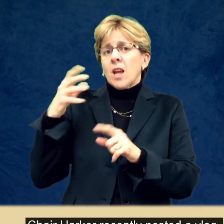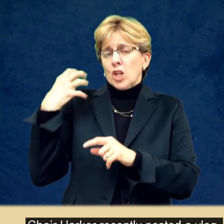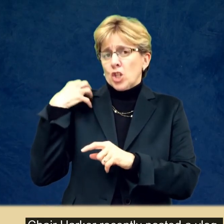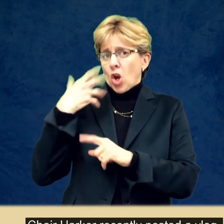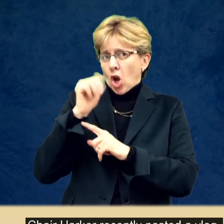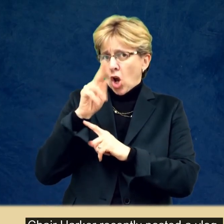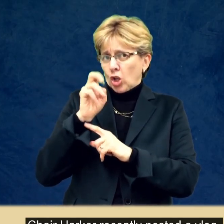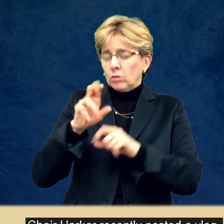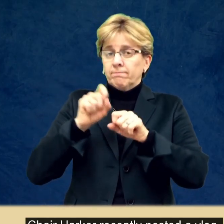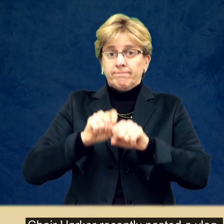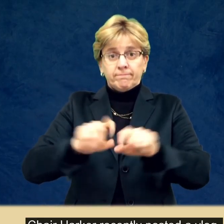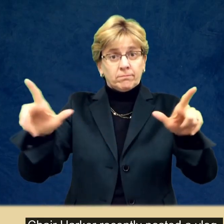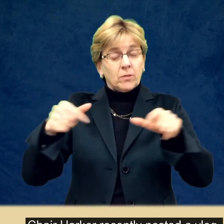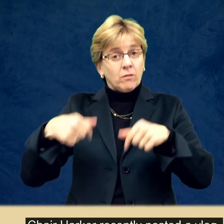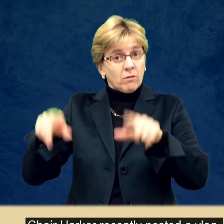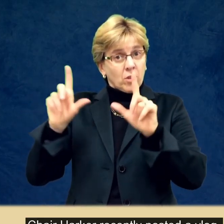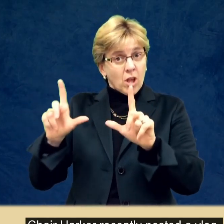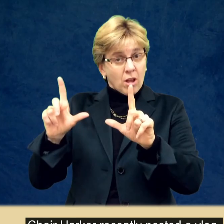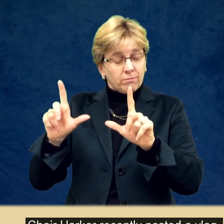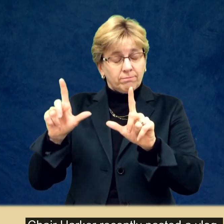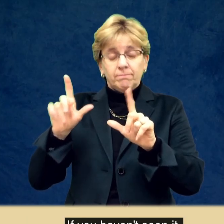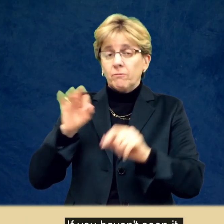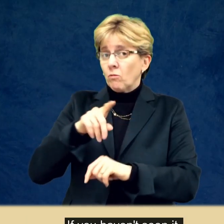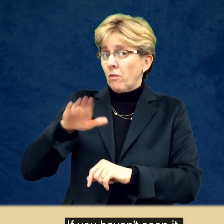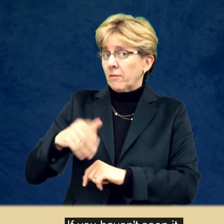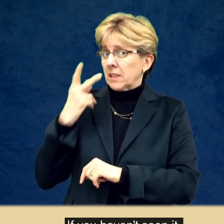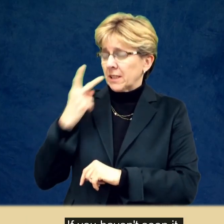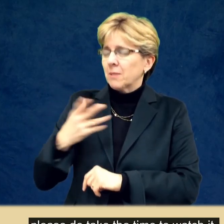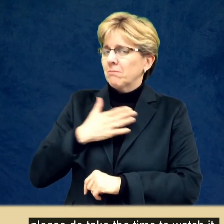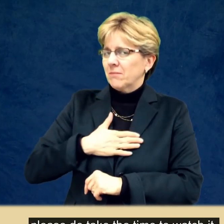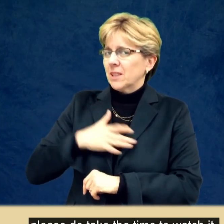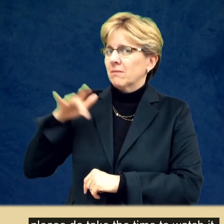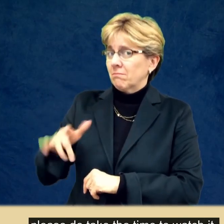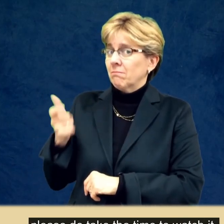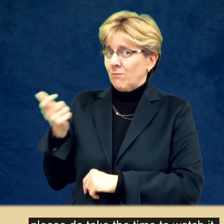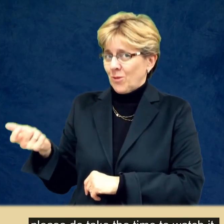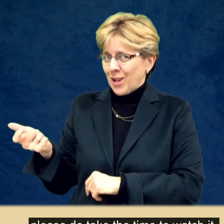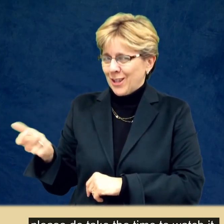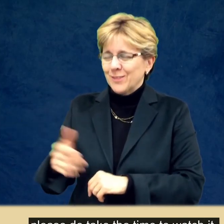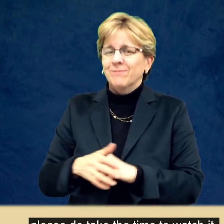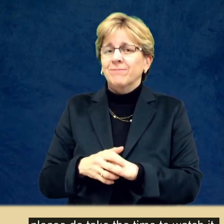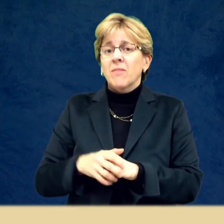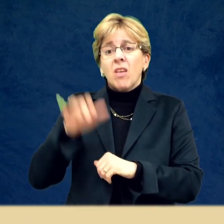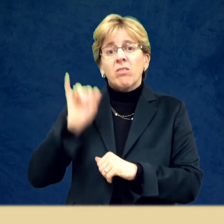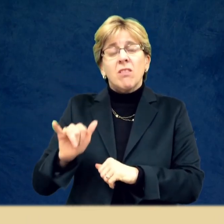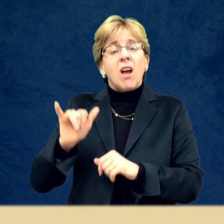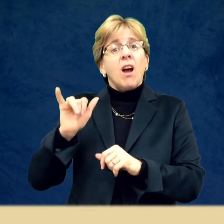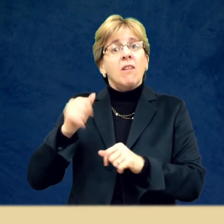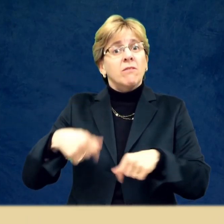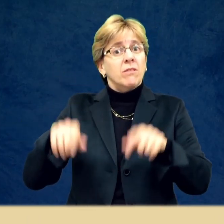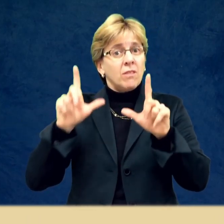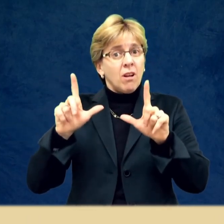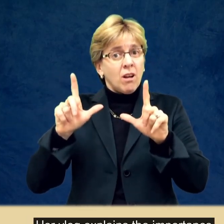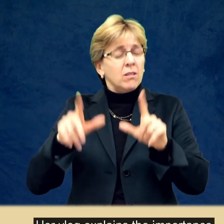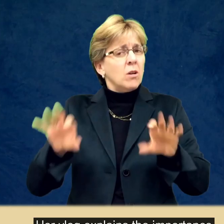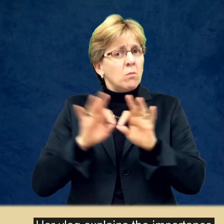Chair Harker recently posted a vlog. If you haven't seen it, please do take the time to watch it. Her vlog